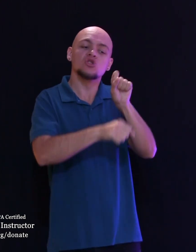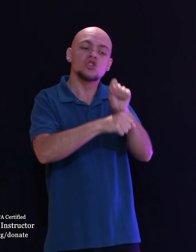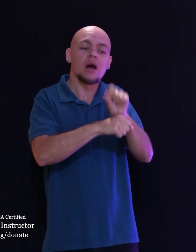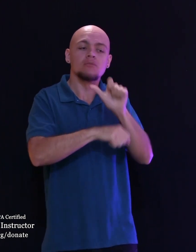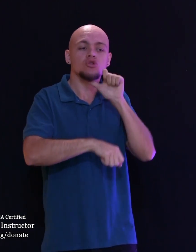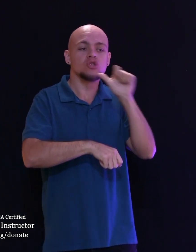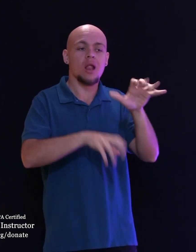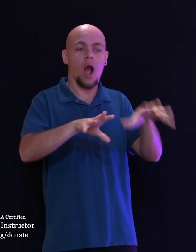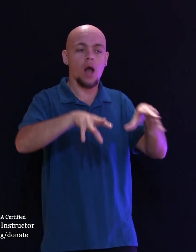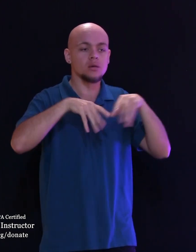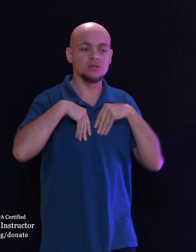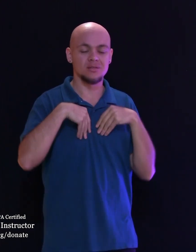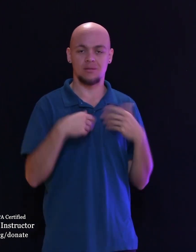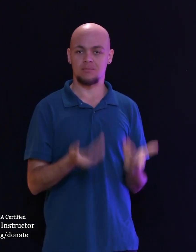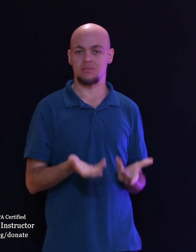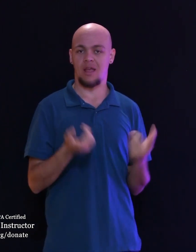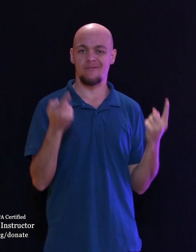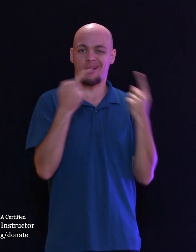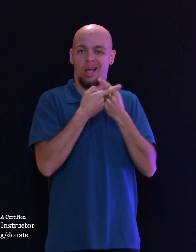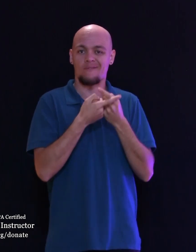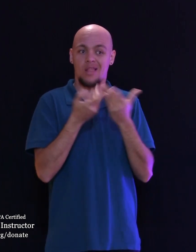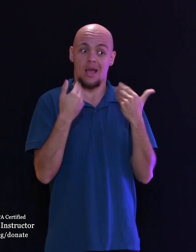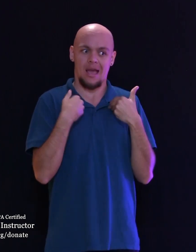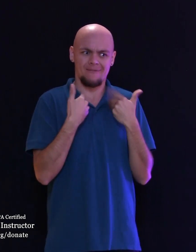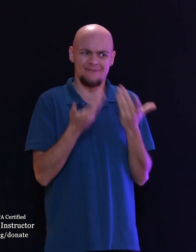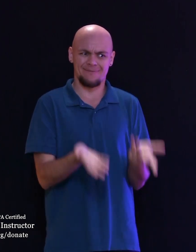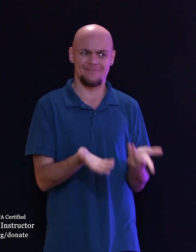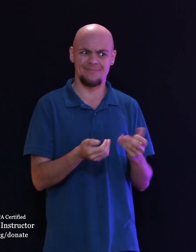office if it conflicts.